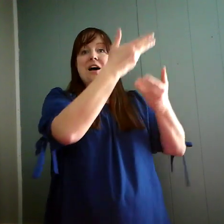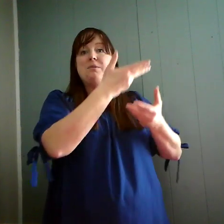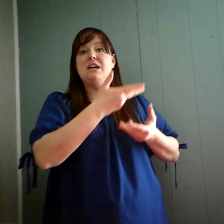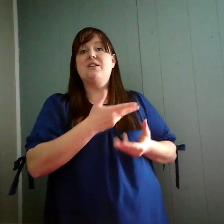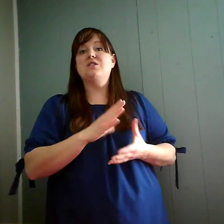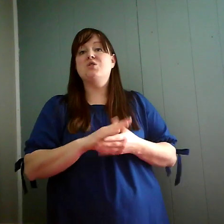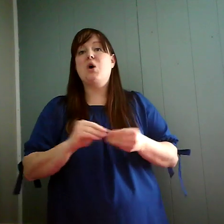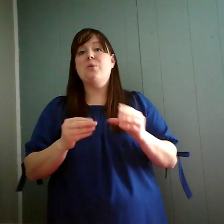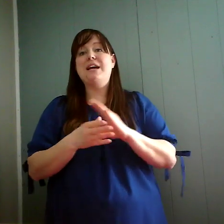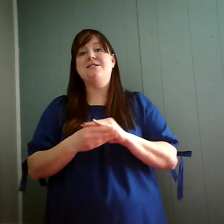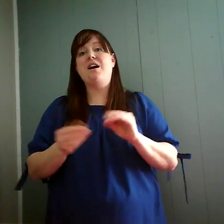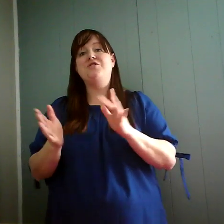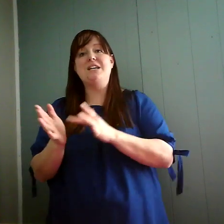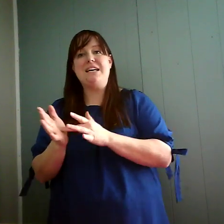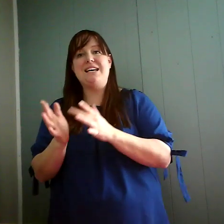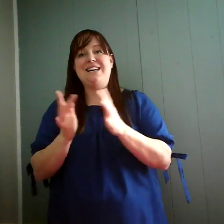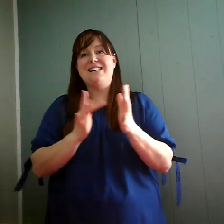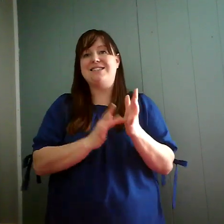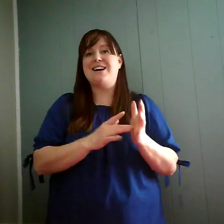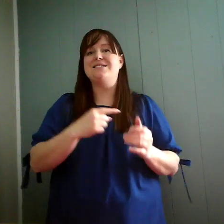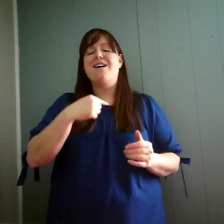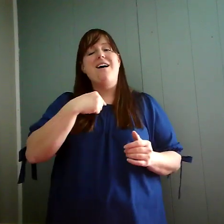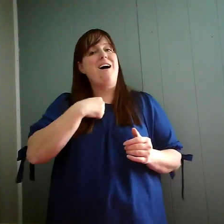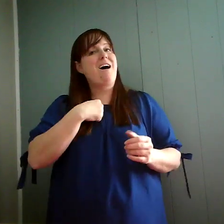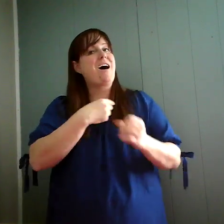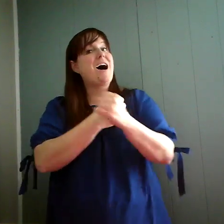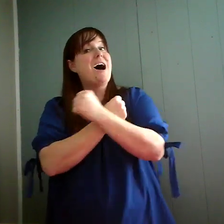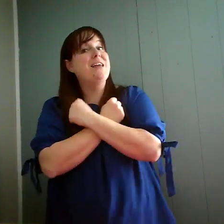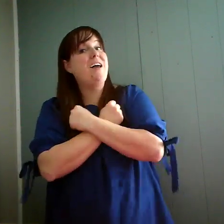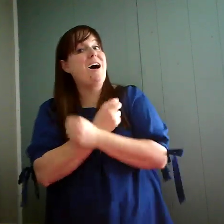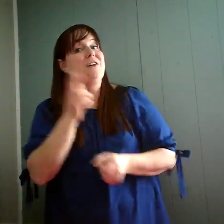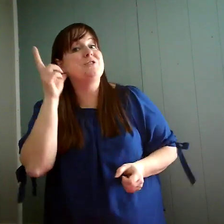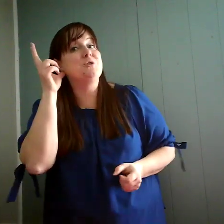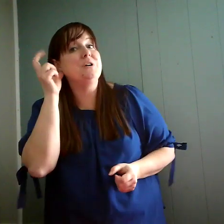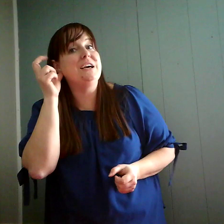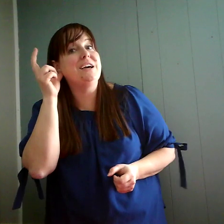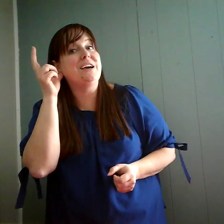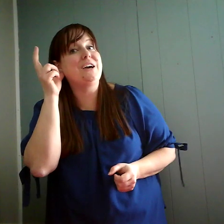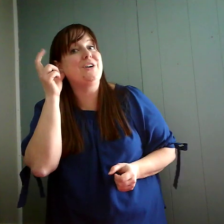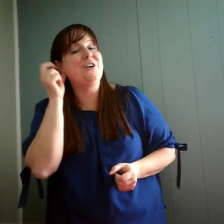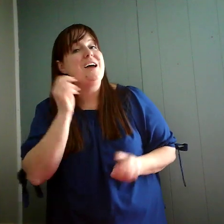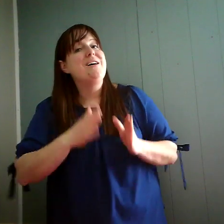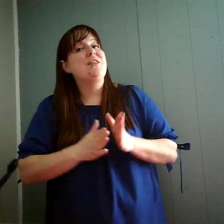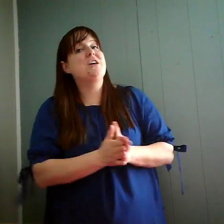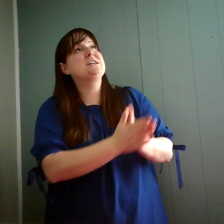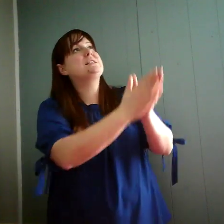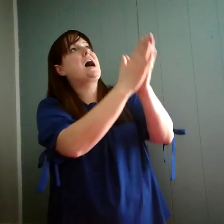Tell me the stories of Jesus. I love to hear things I